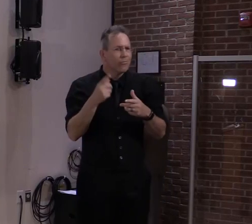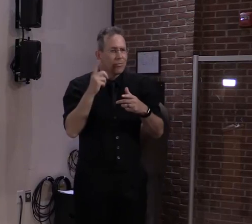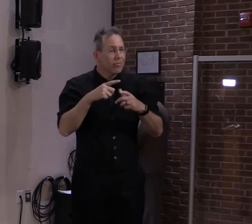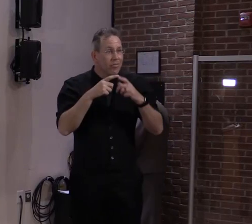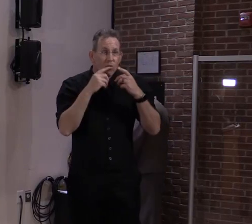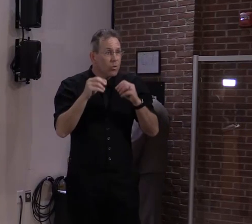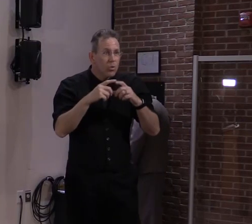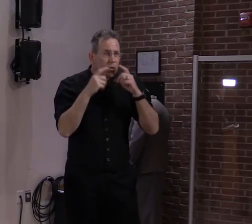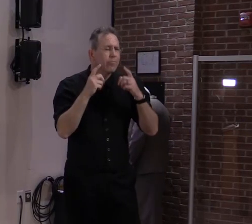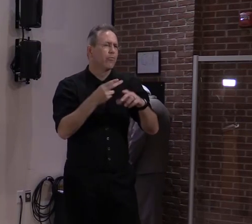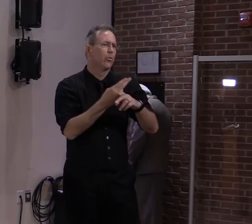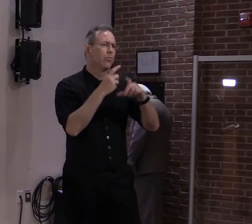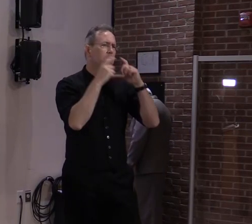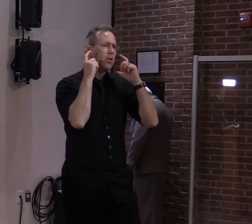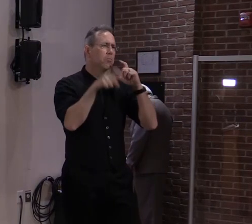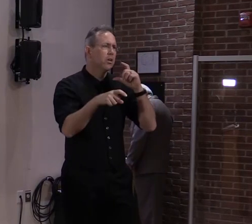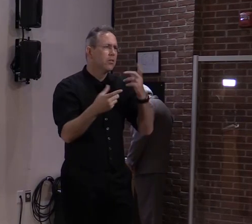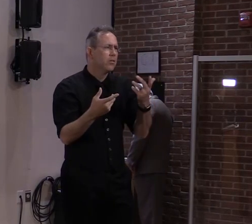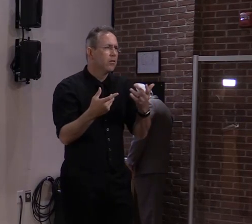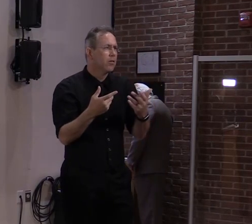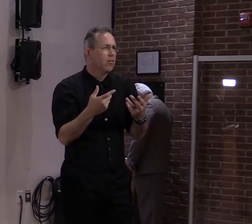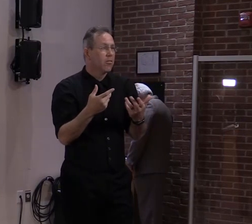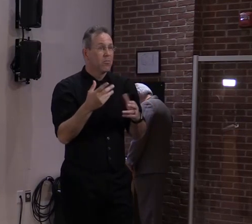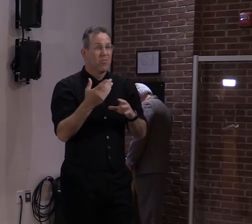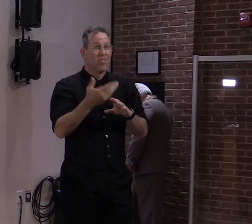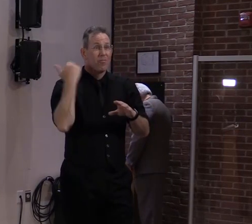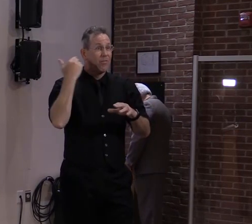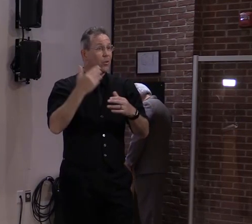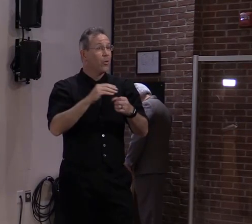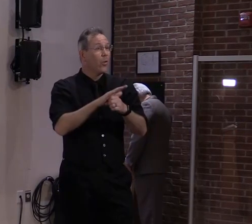that. And that was pre-pandemic.